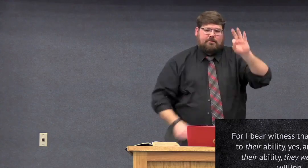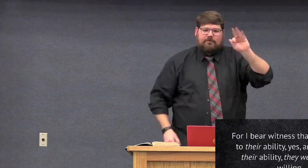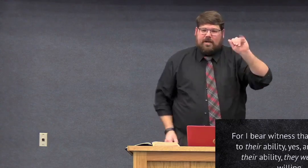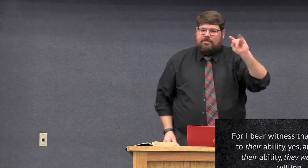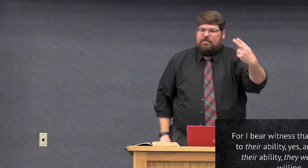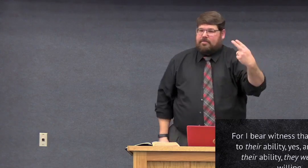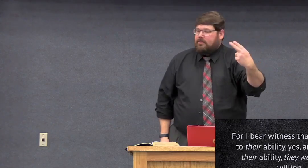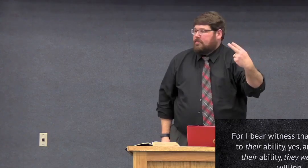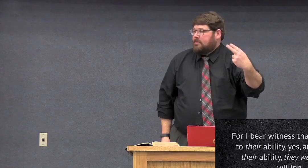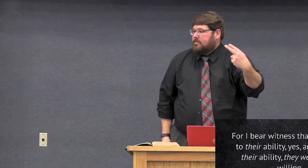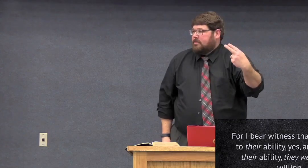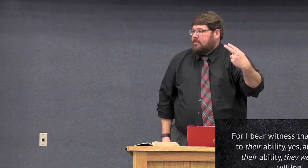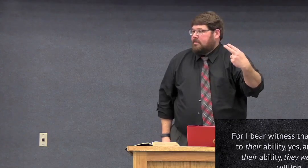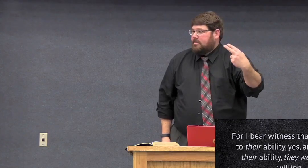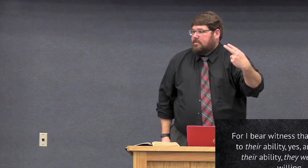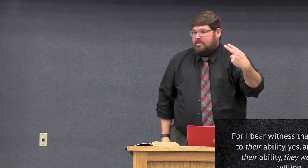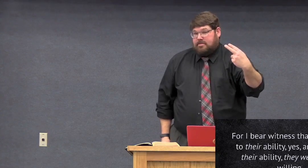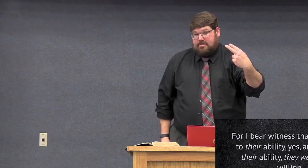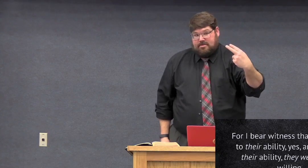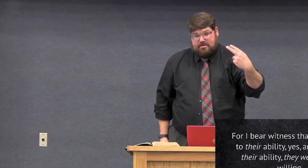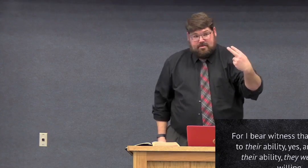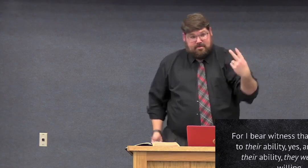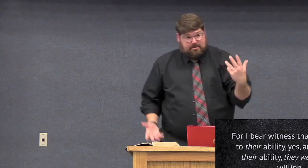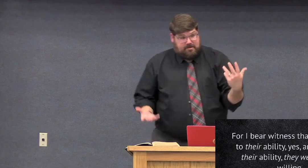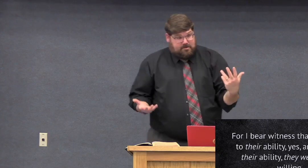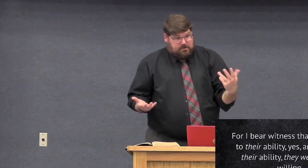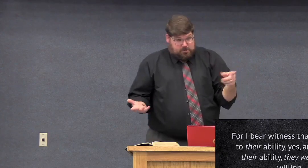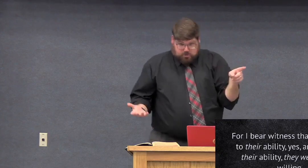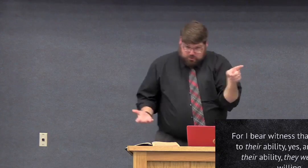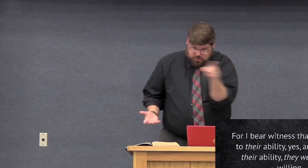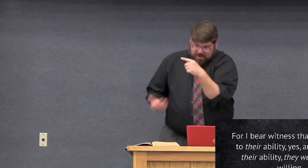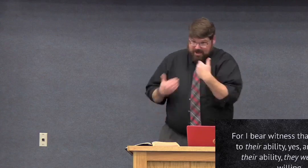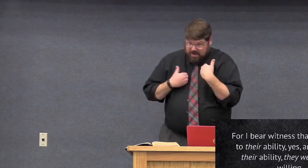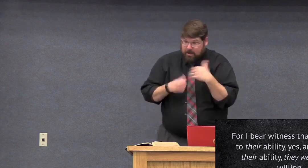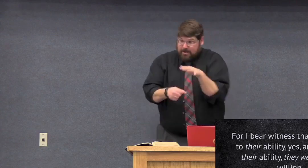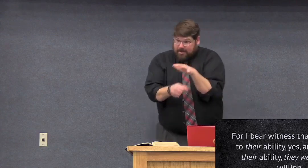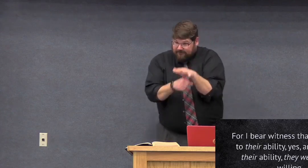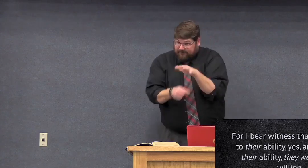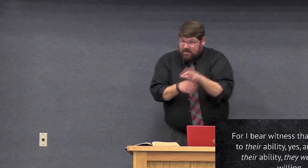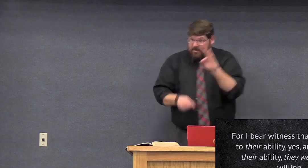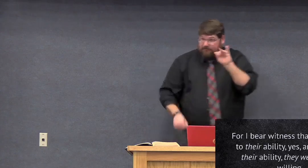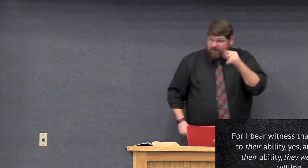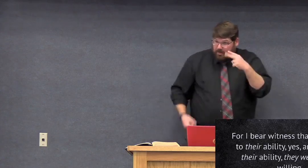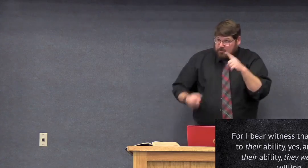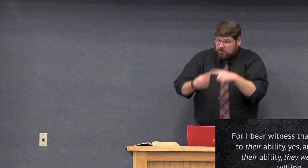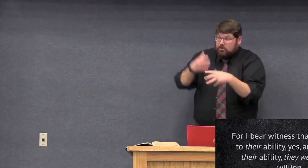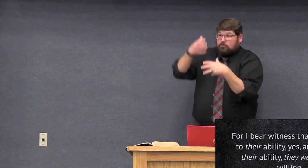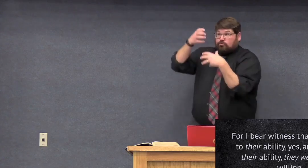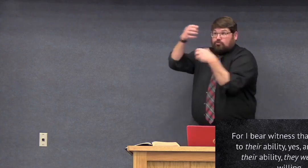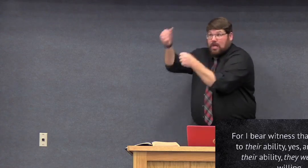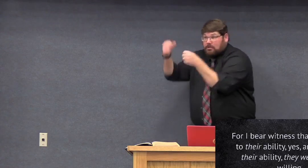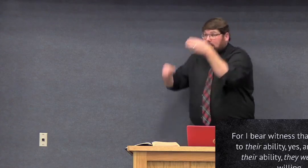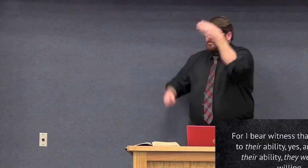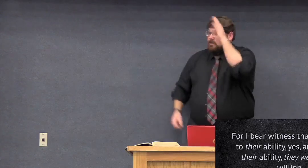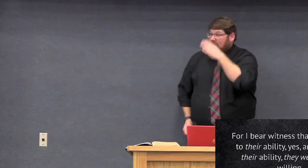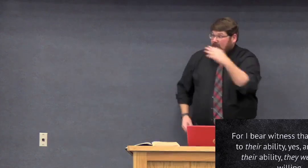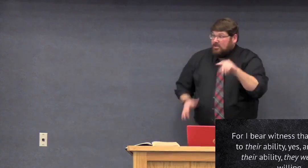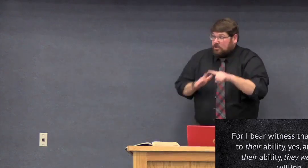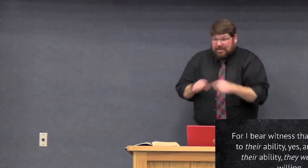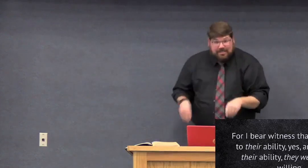the missionaries, that's what we call our faith promise. Do you have enough